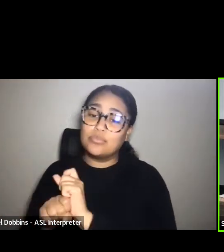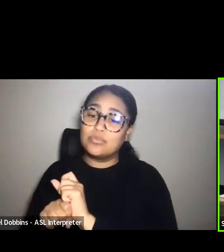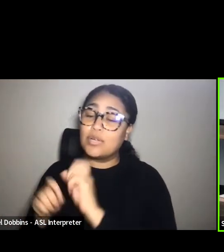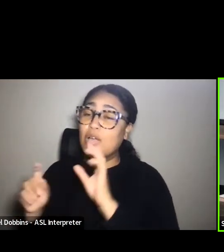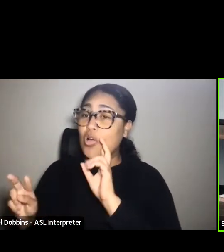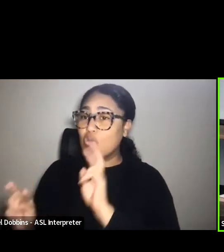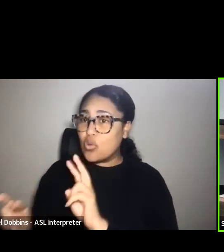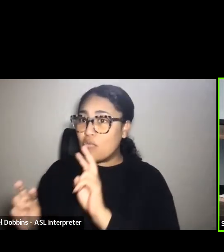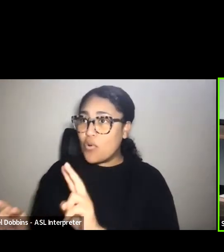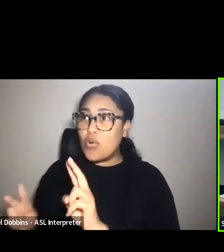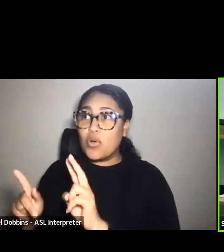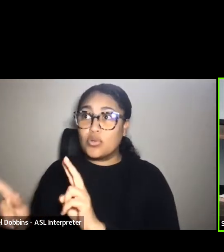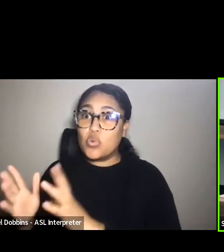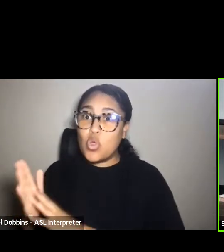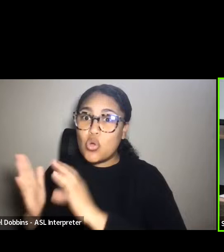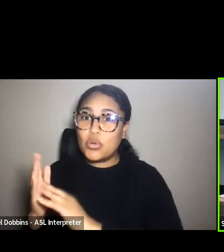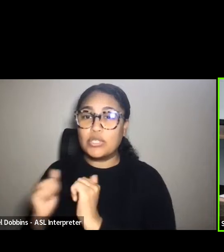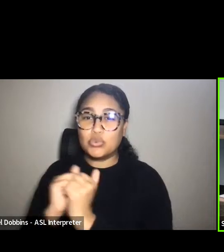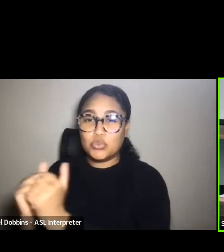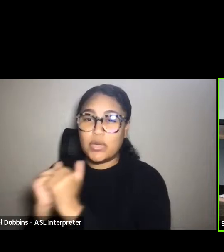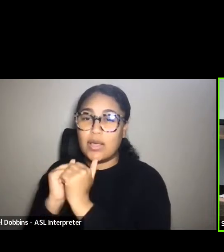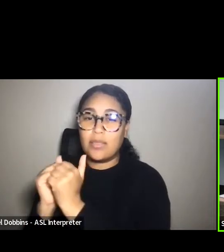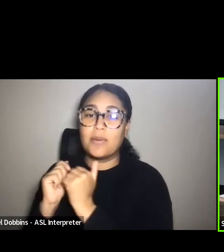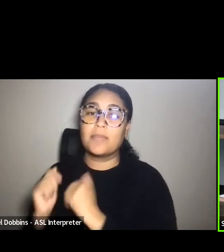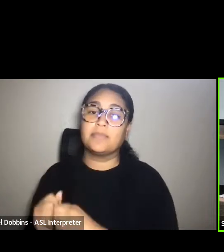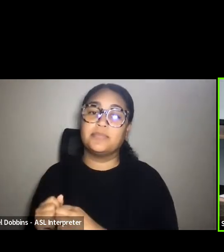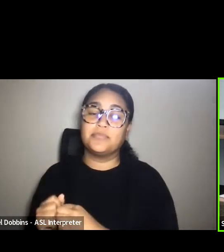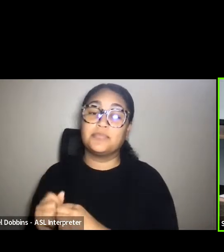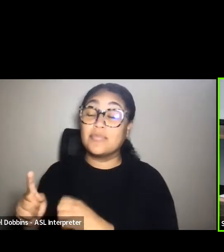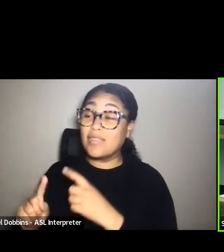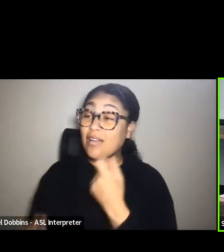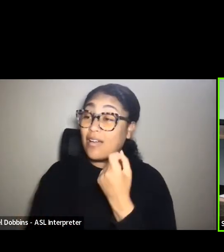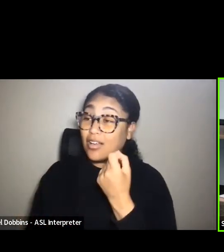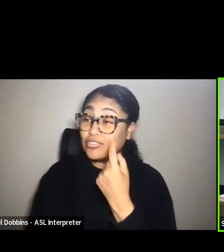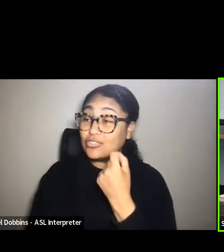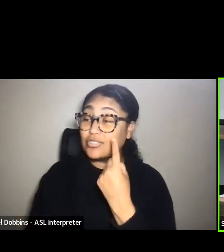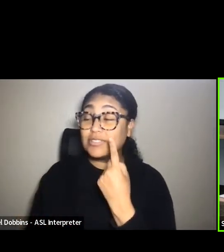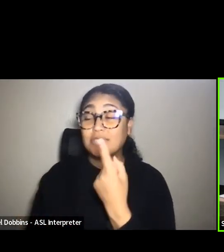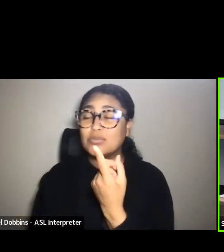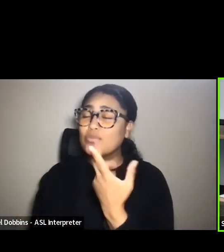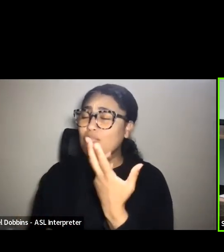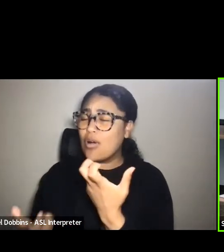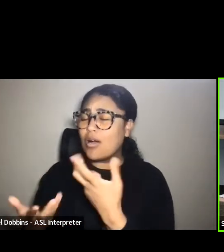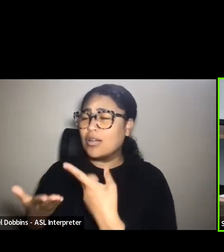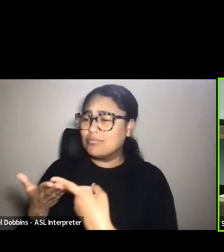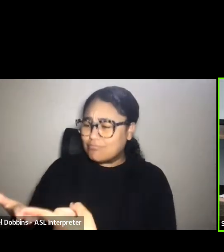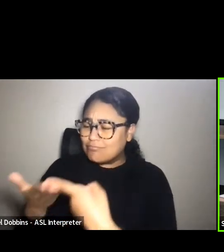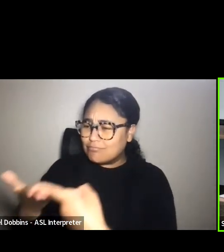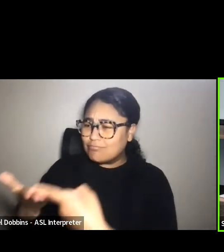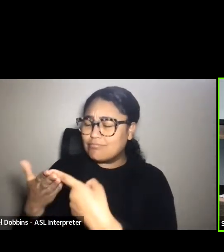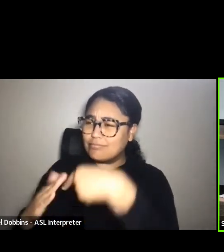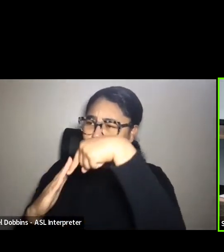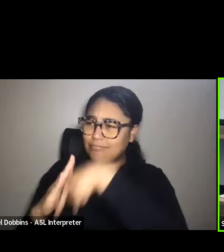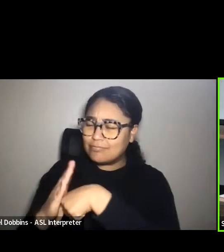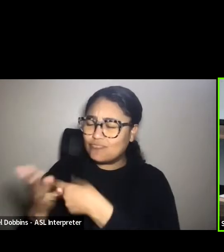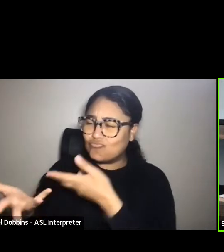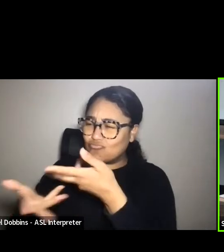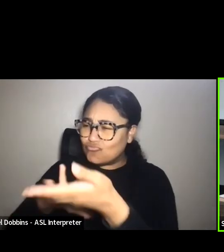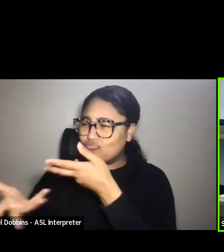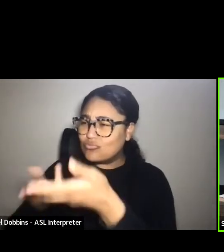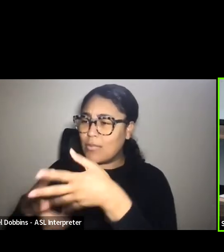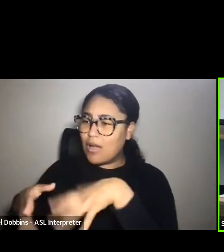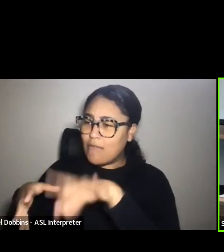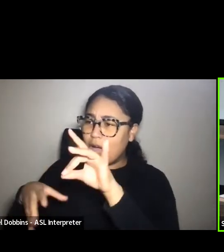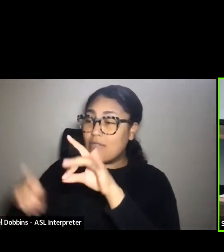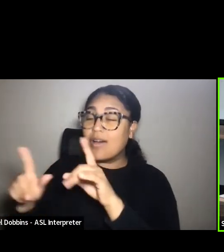forward to learning together, but also just engaging in dialogue, because it's what you'll see later on